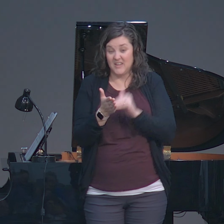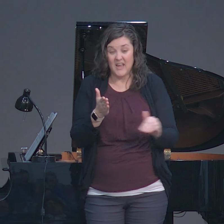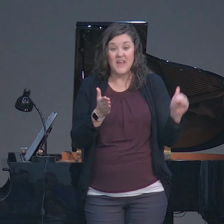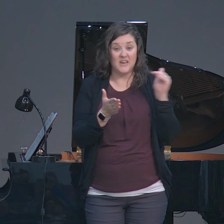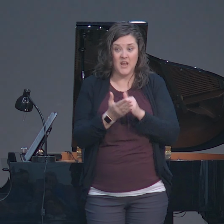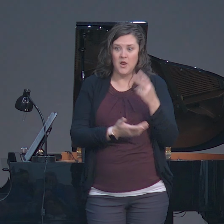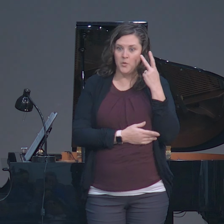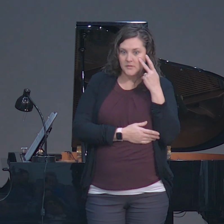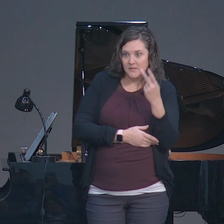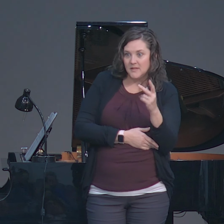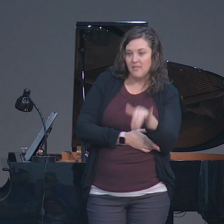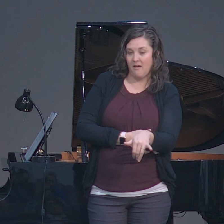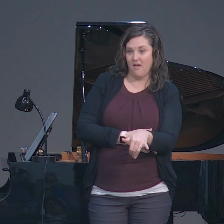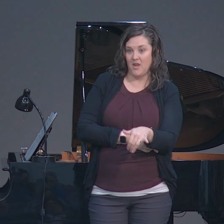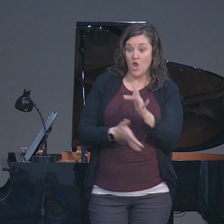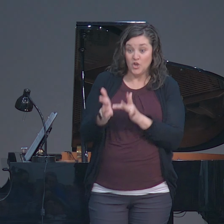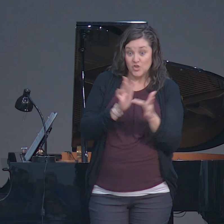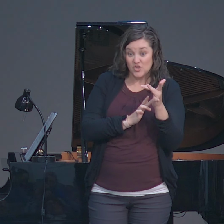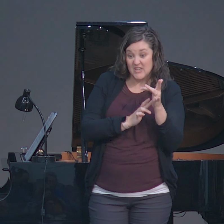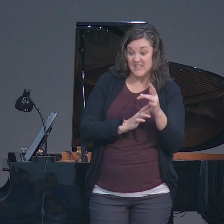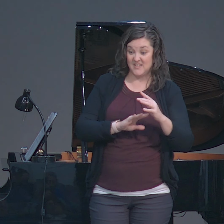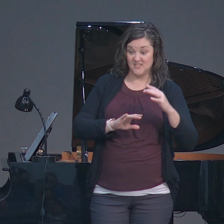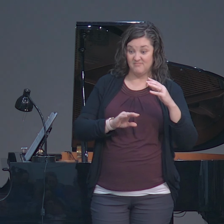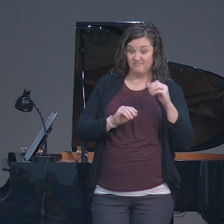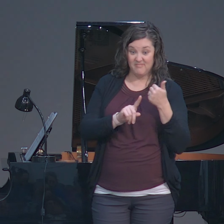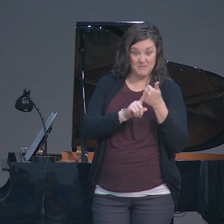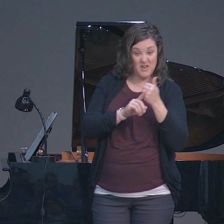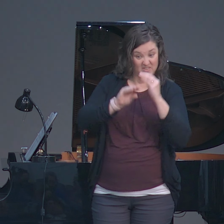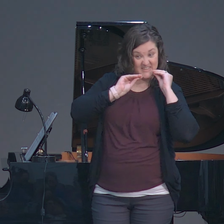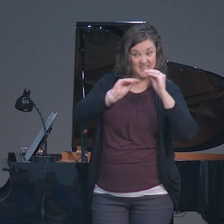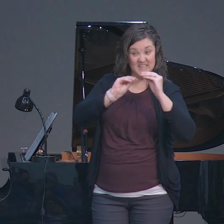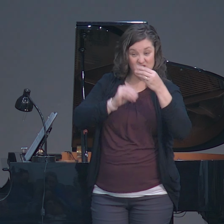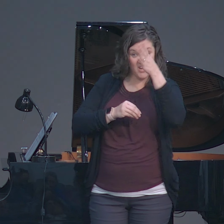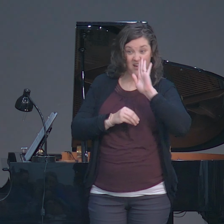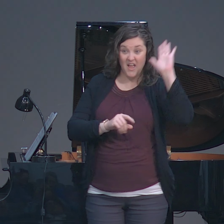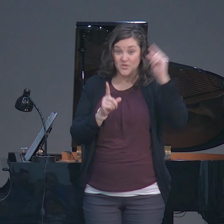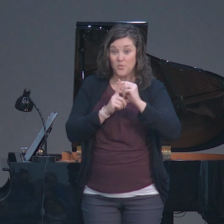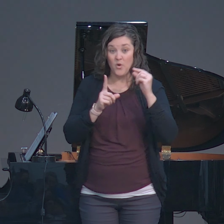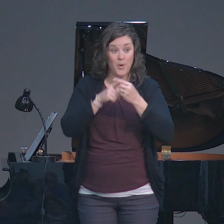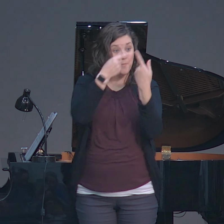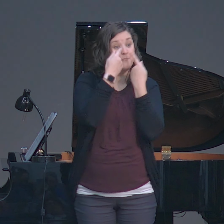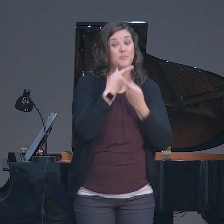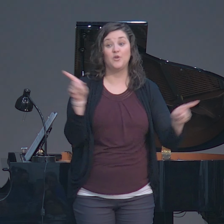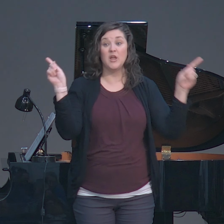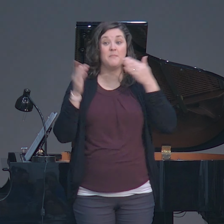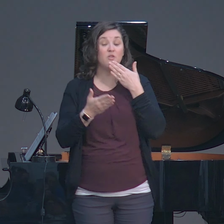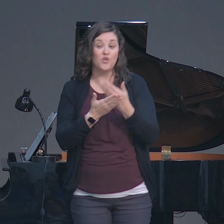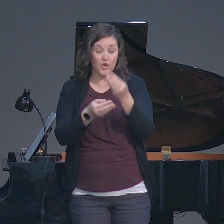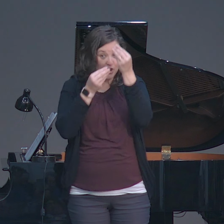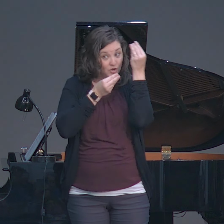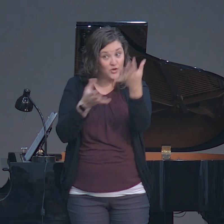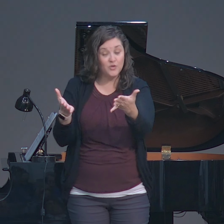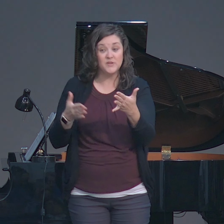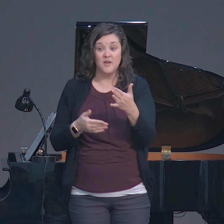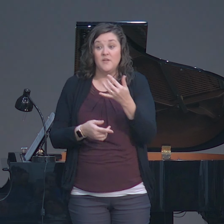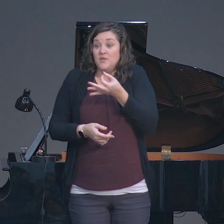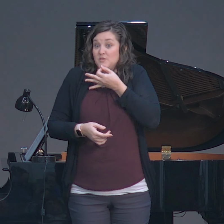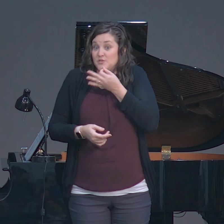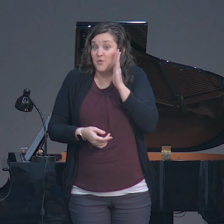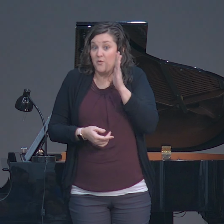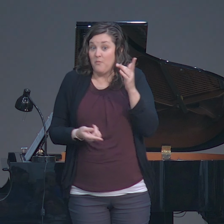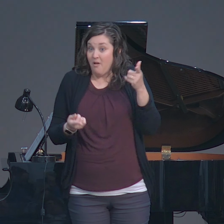then. Jesus is teaching on the word of God and proclaiming the good news of the coming kingdom. At the